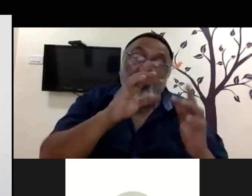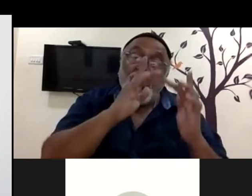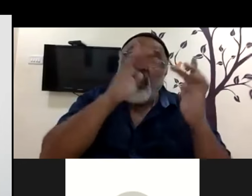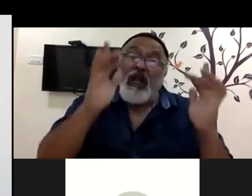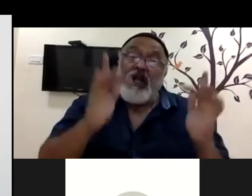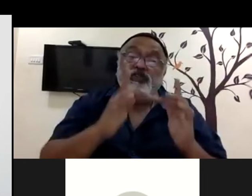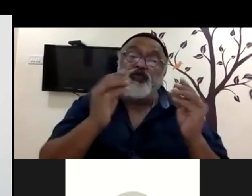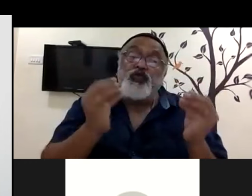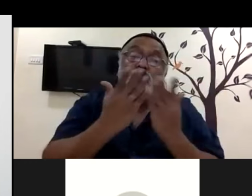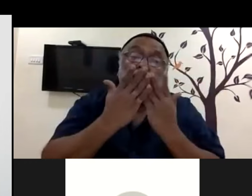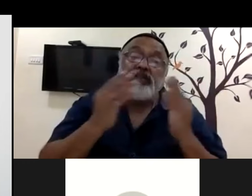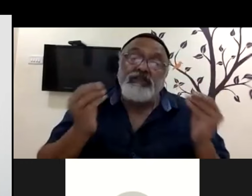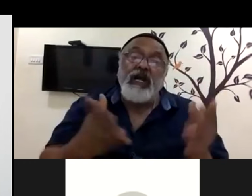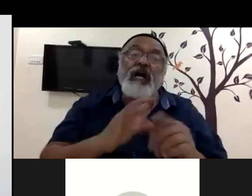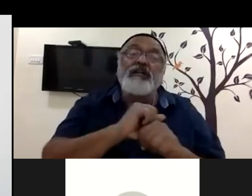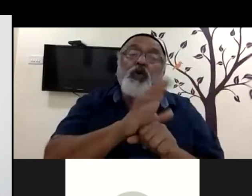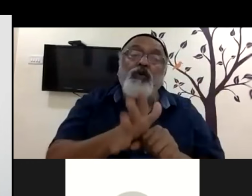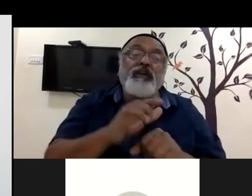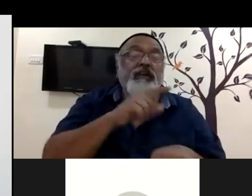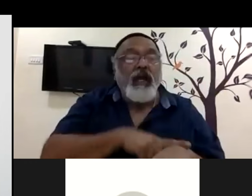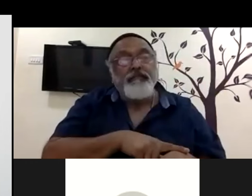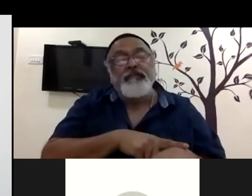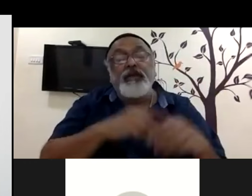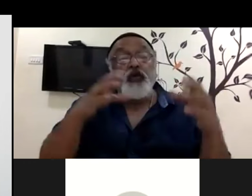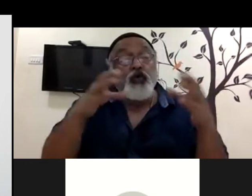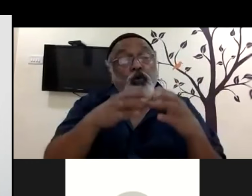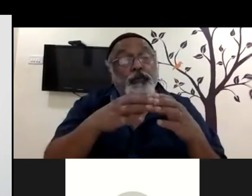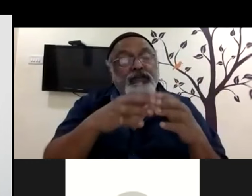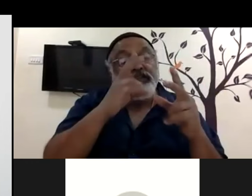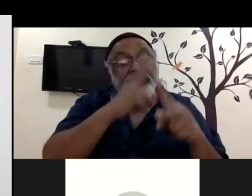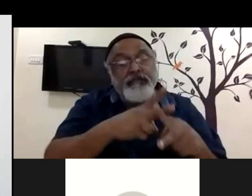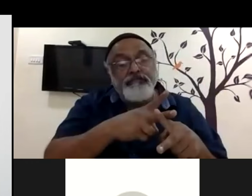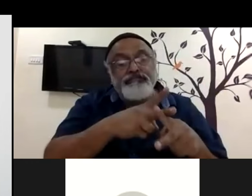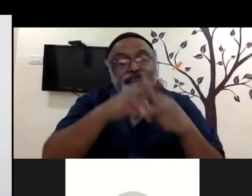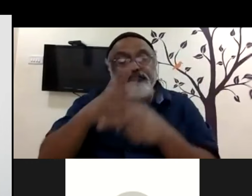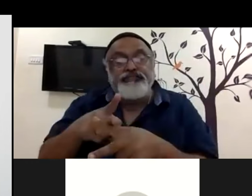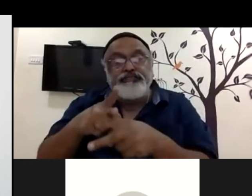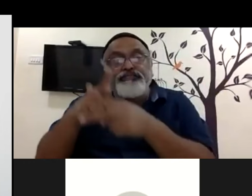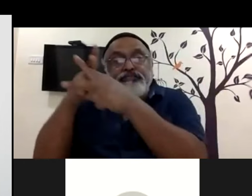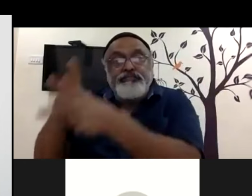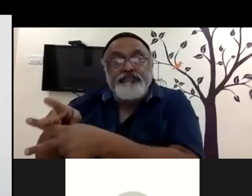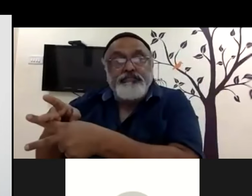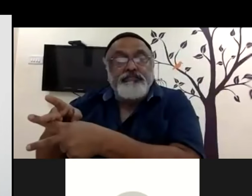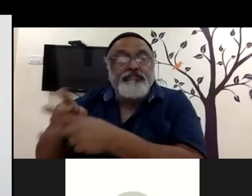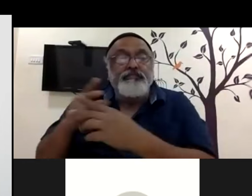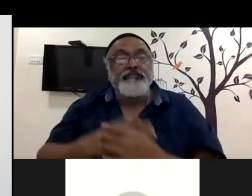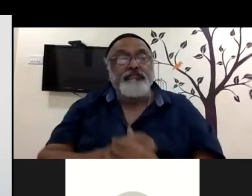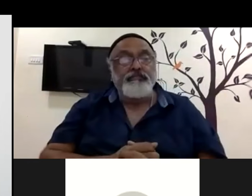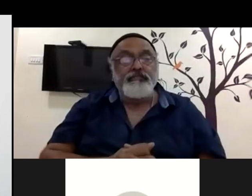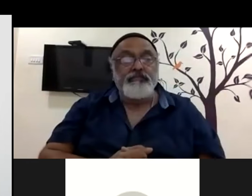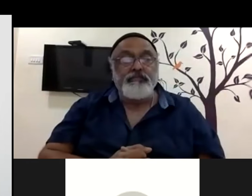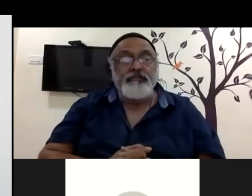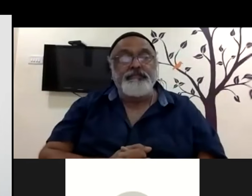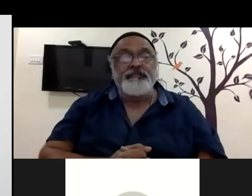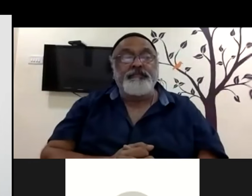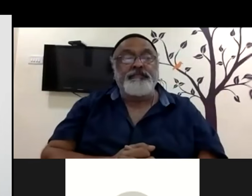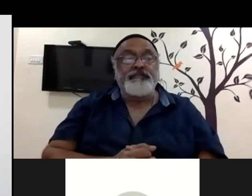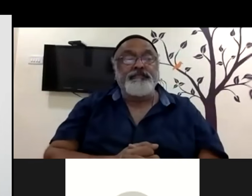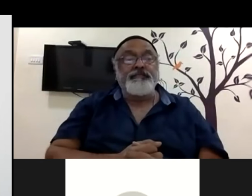here, which defines my study, because that is what I want to study. A